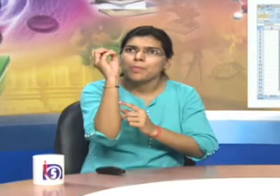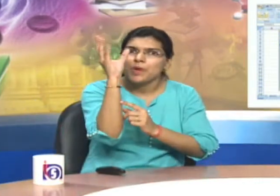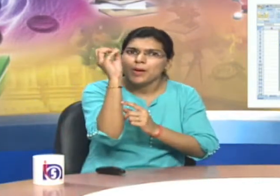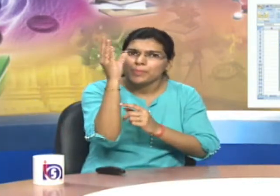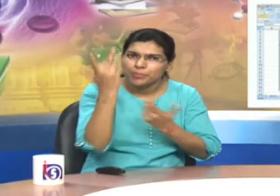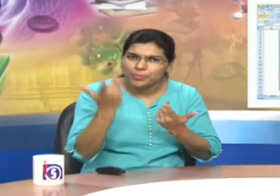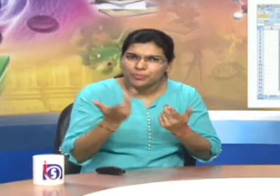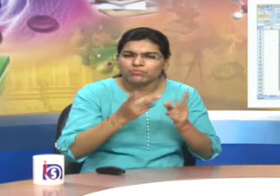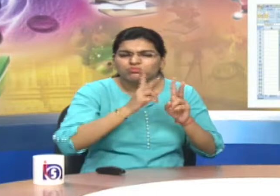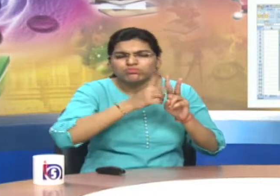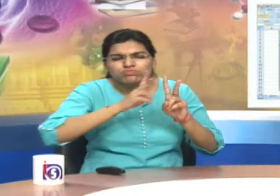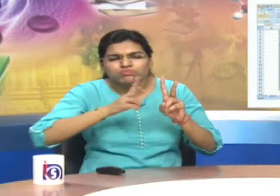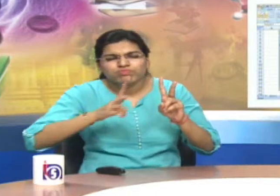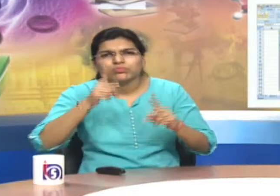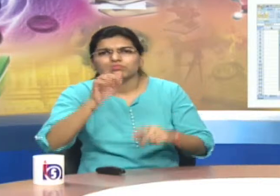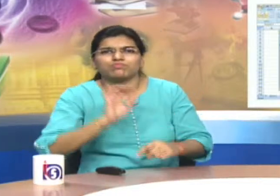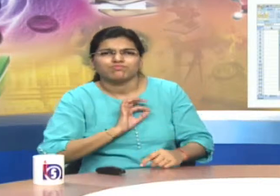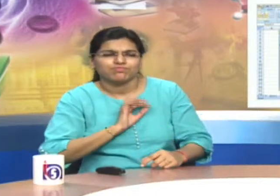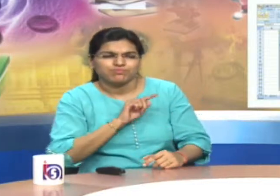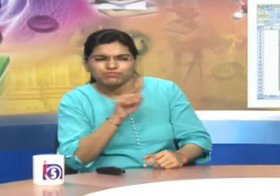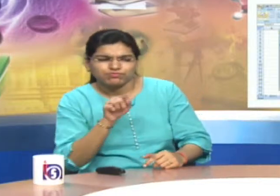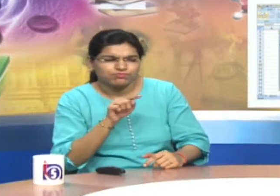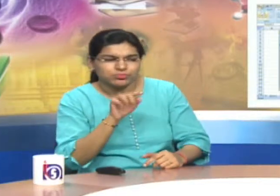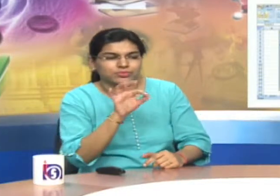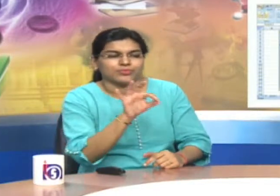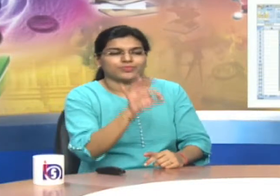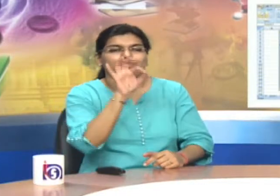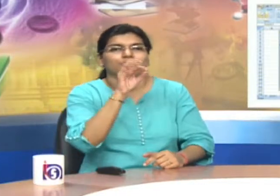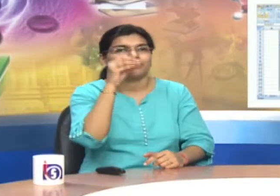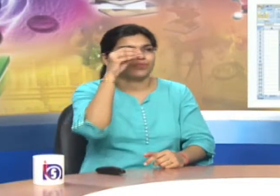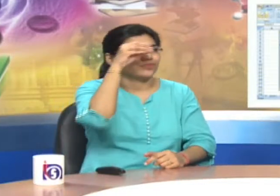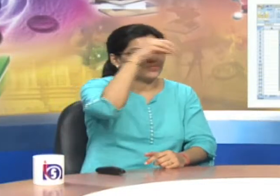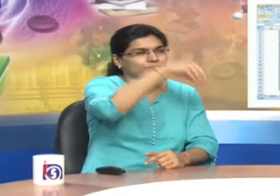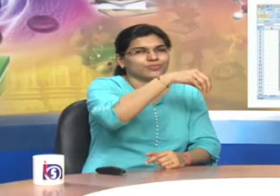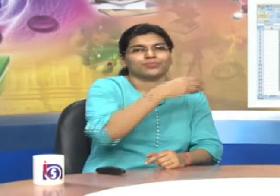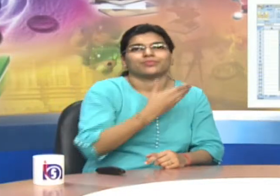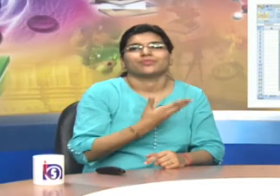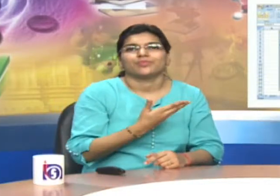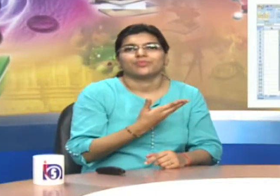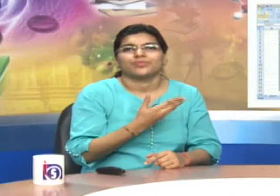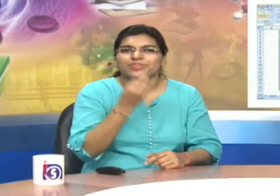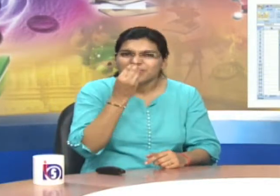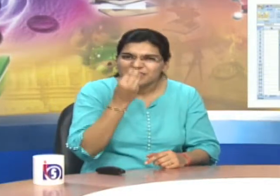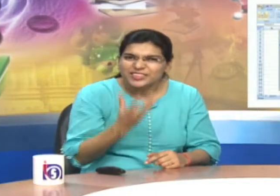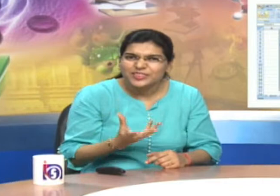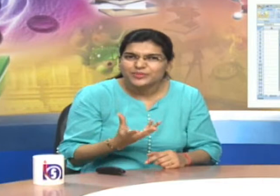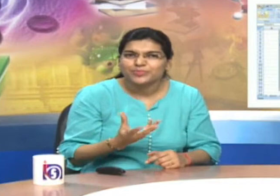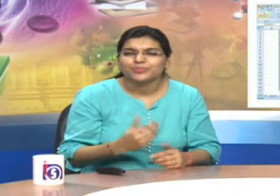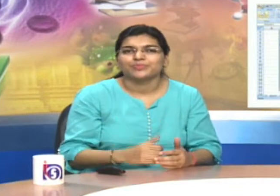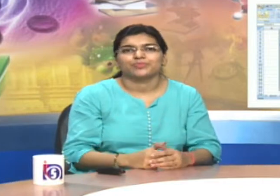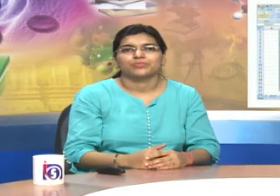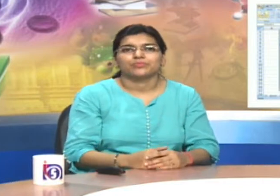picture of cup, light, any picture you want to take, you can select that